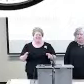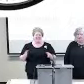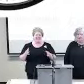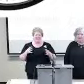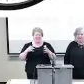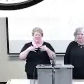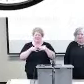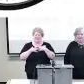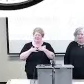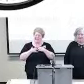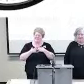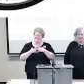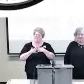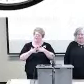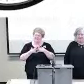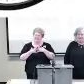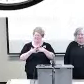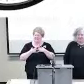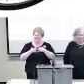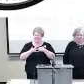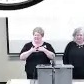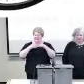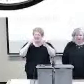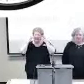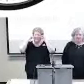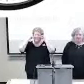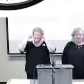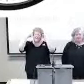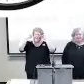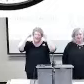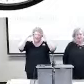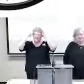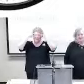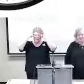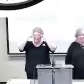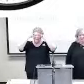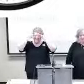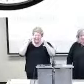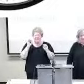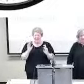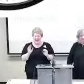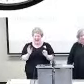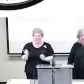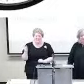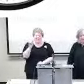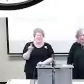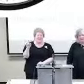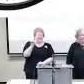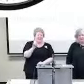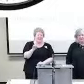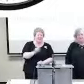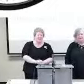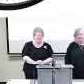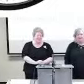and i really can't be wasting it and i have to let my mind realize that the very